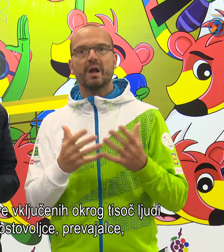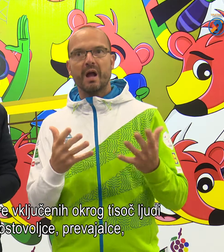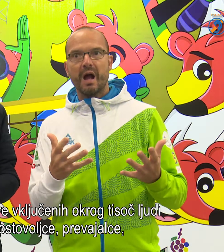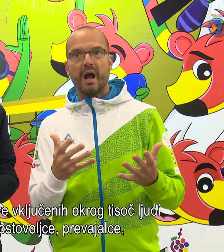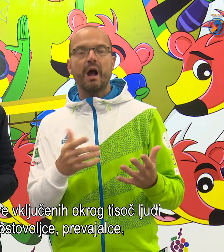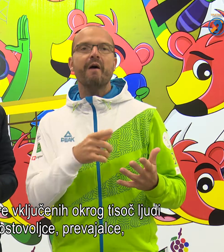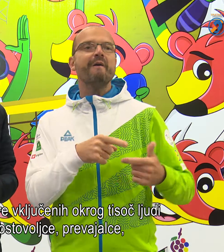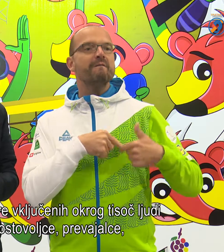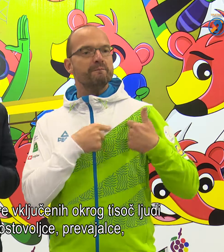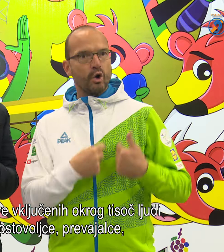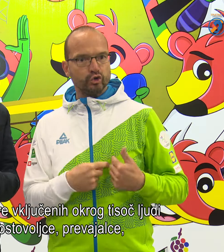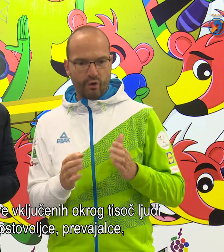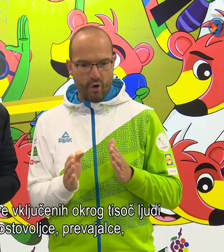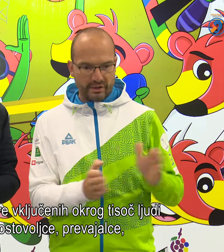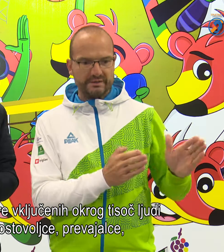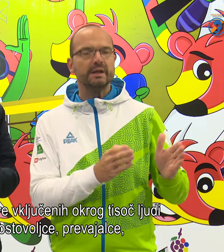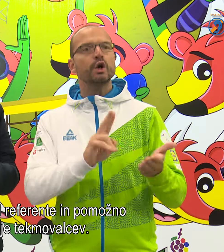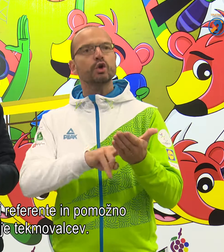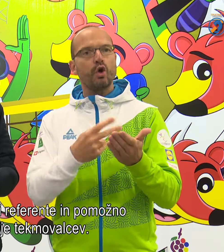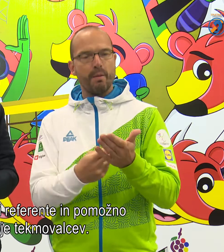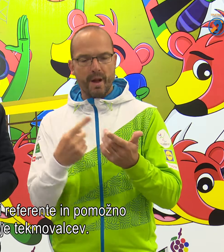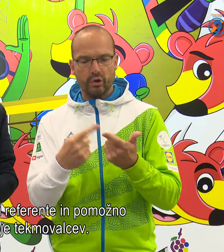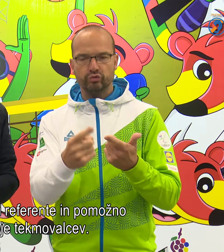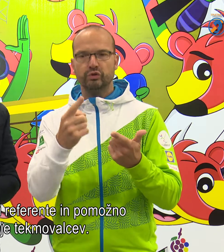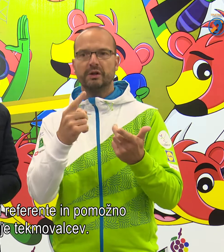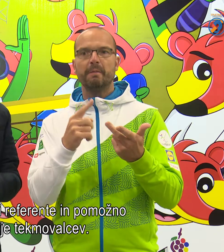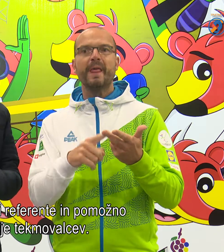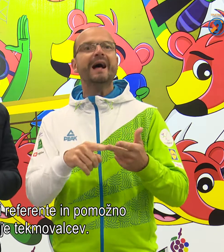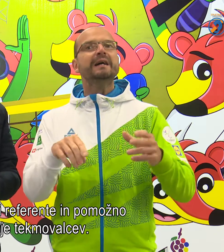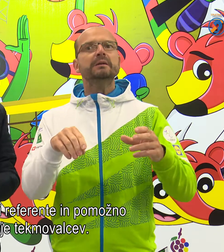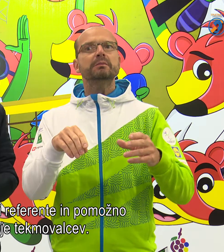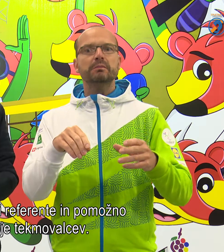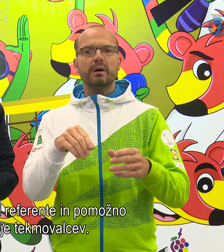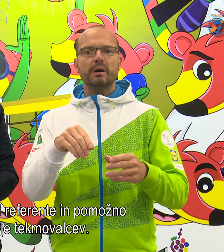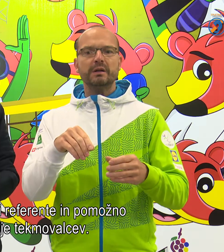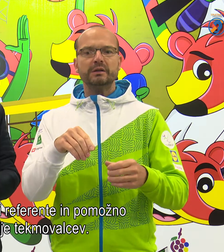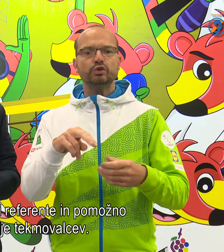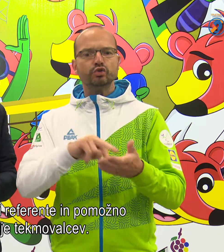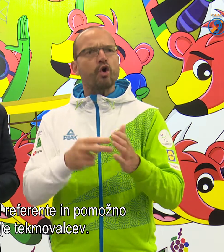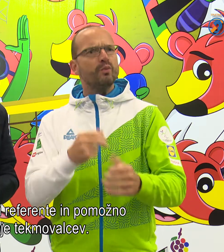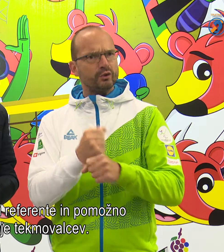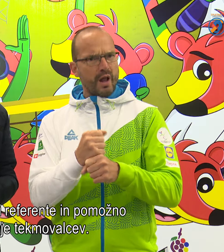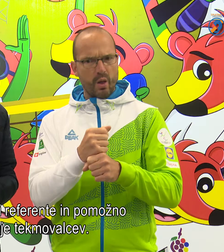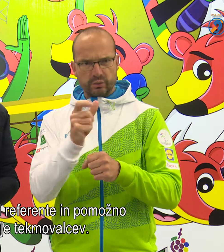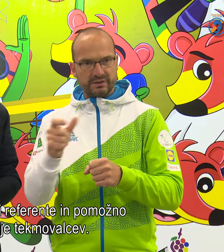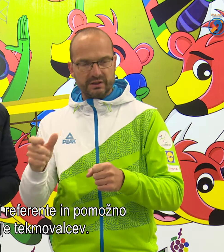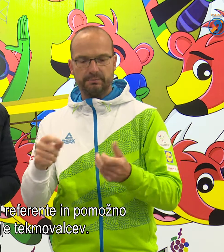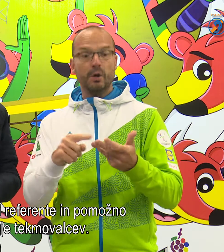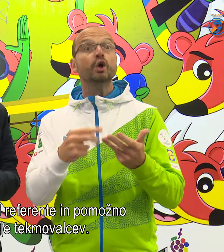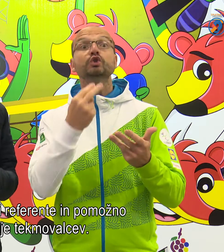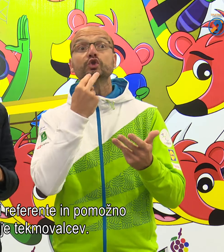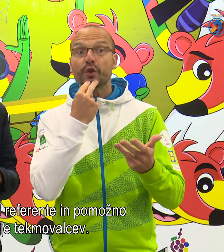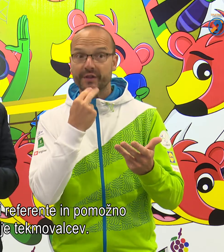Considering volunteers, interpreters, staff, also